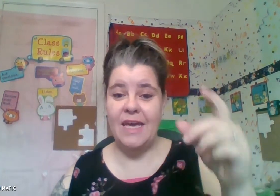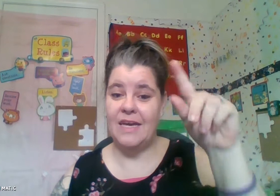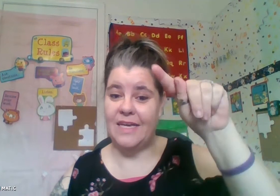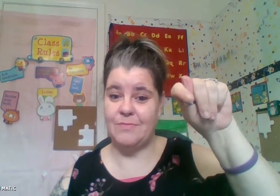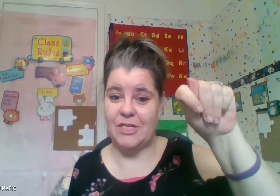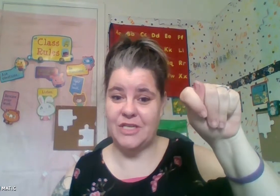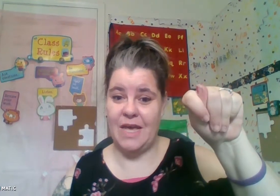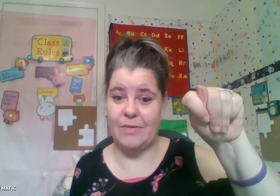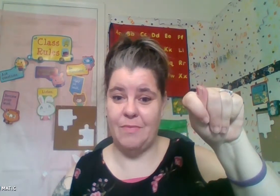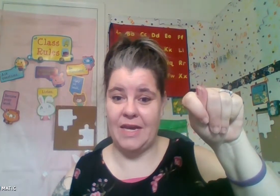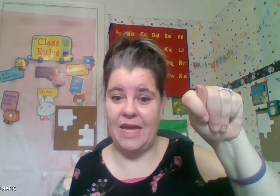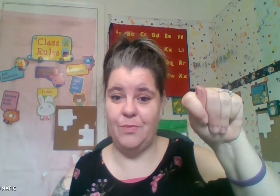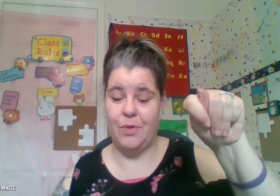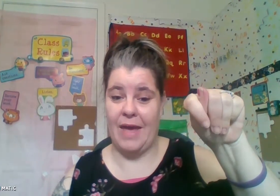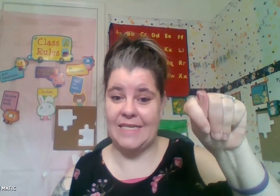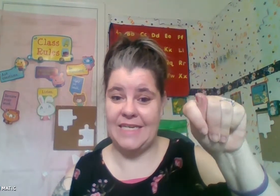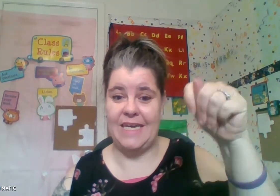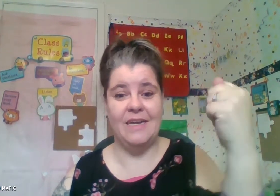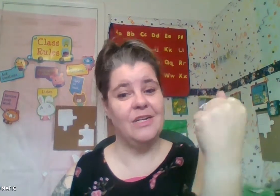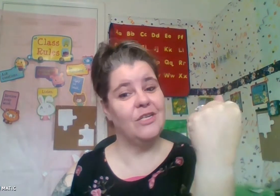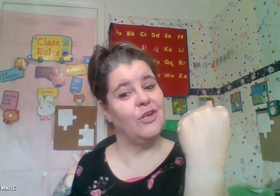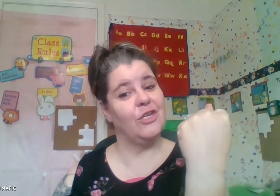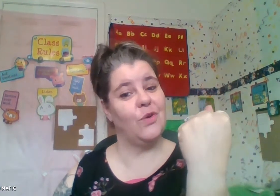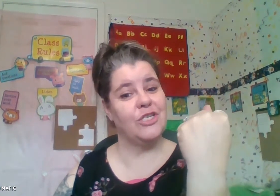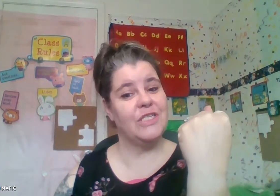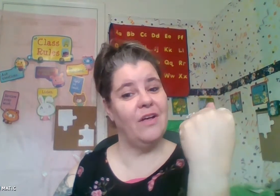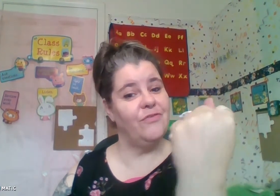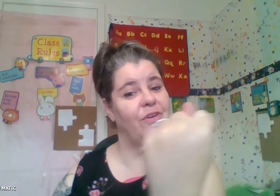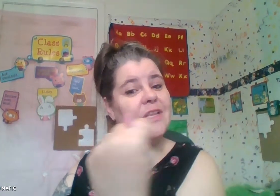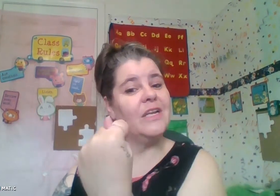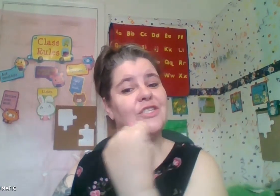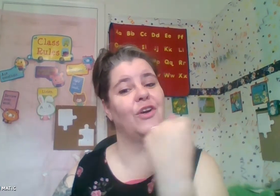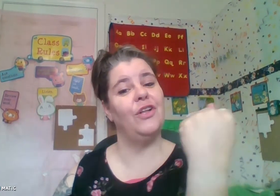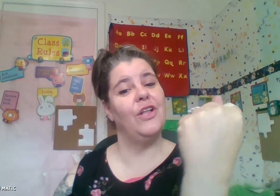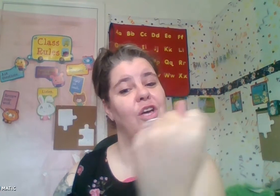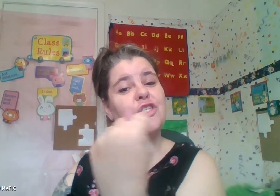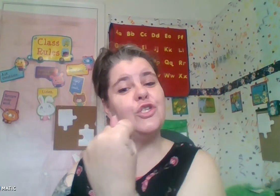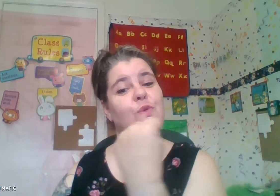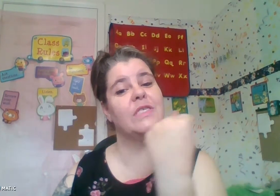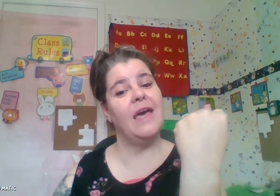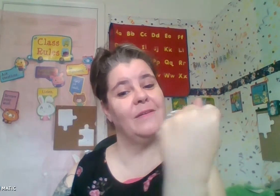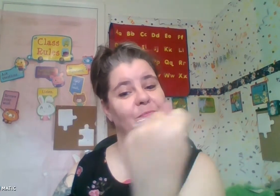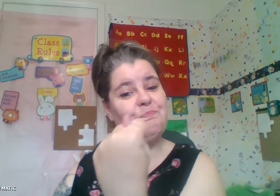Tuesday is much the same as Monday. You make a T, turn it towards yourself, little circle. Tuesday.